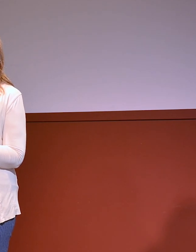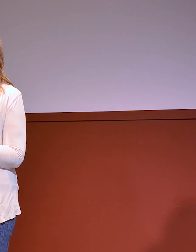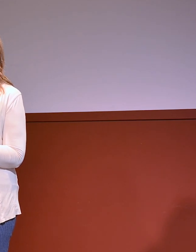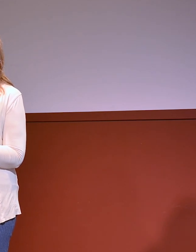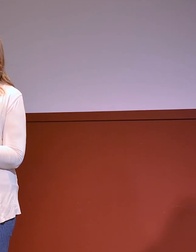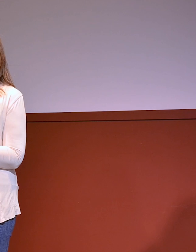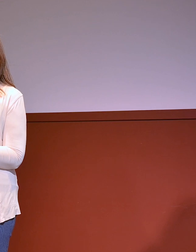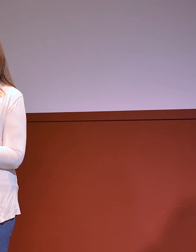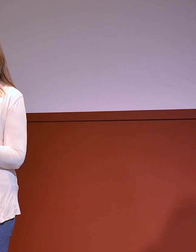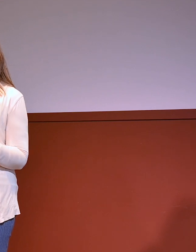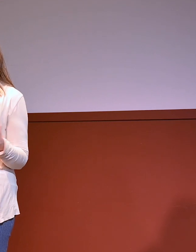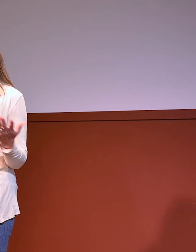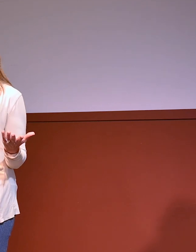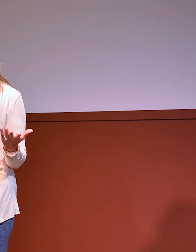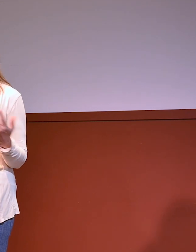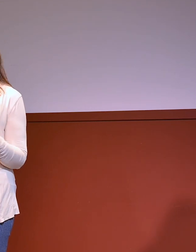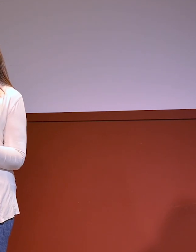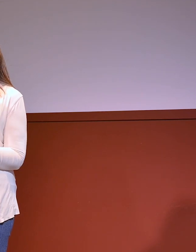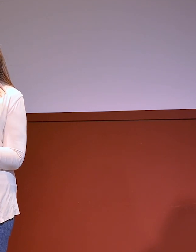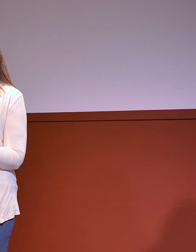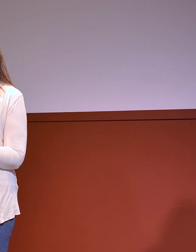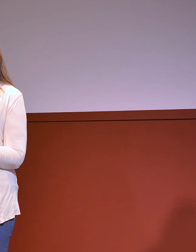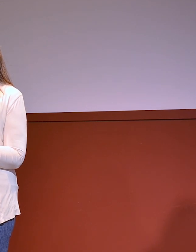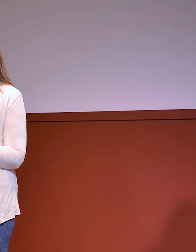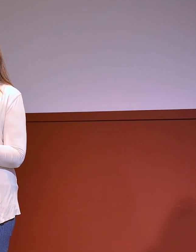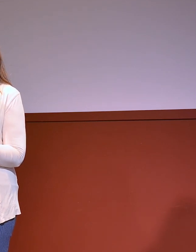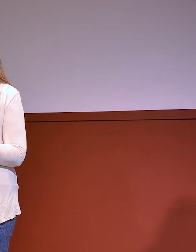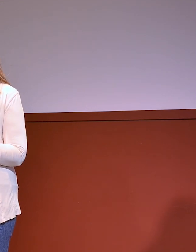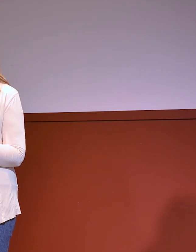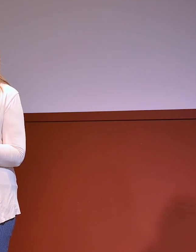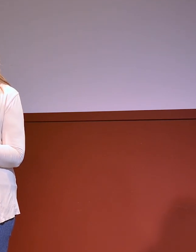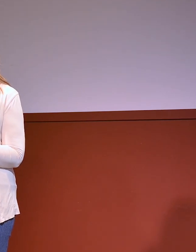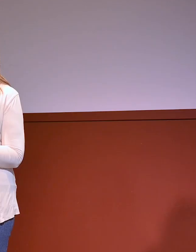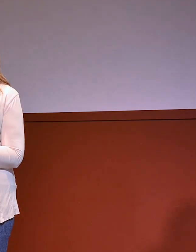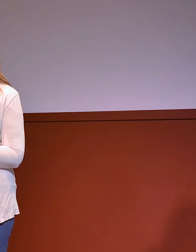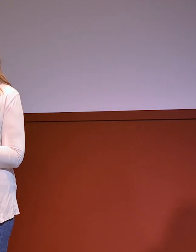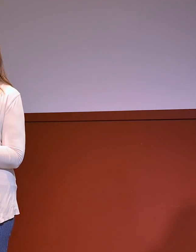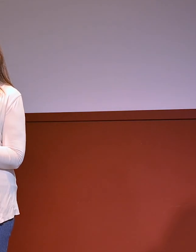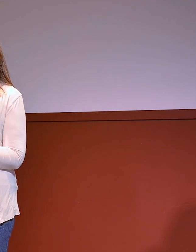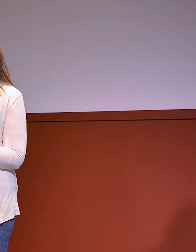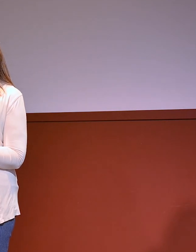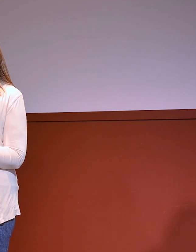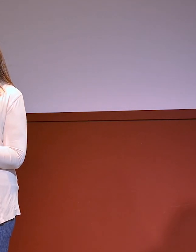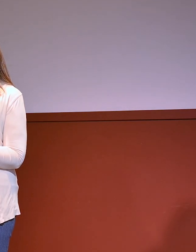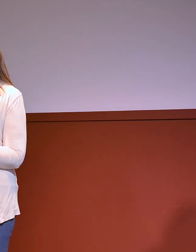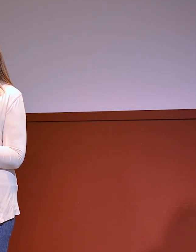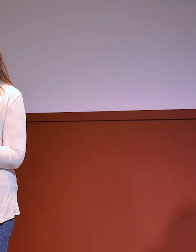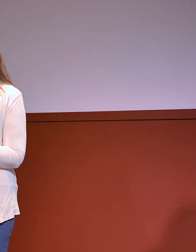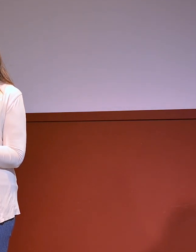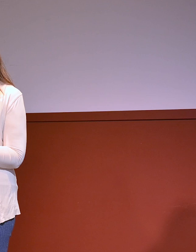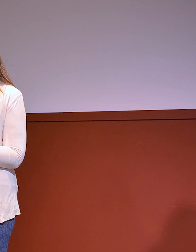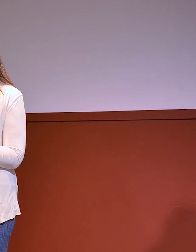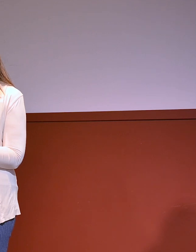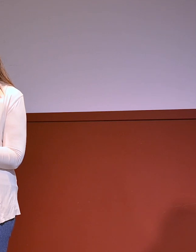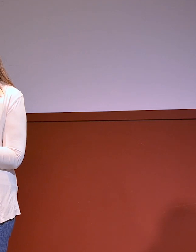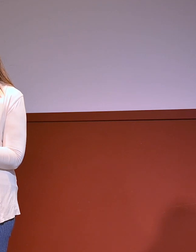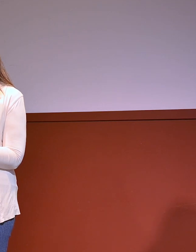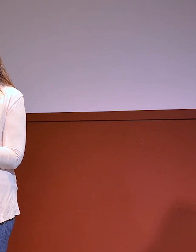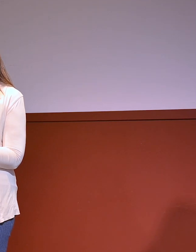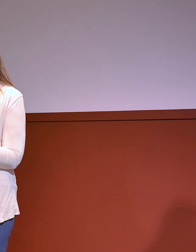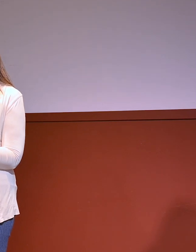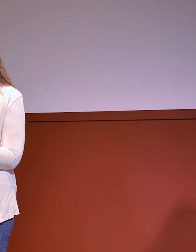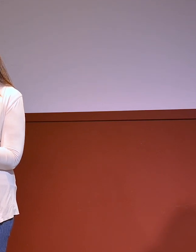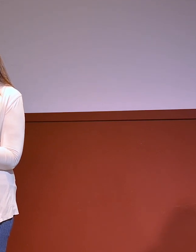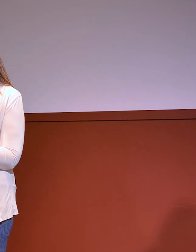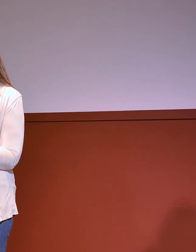Their thoughtful recommendations were sent forward to Dr. Ball for his consideration and ultimate selection. HoCoPoLitSo looks